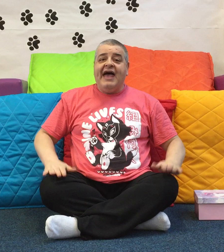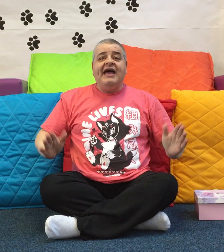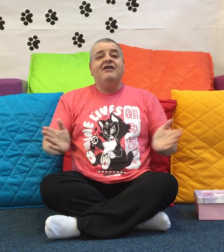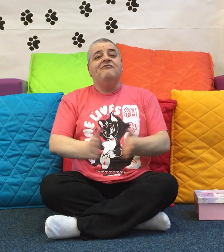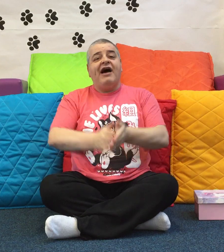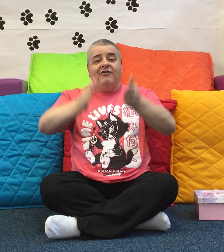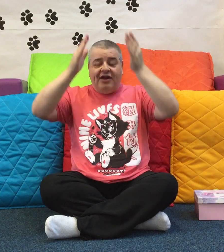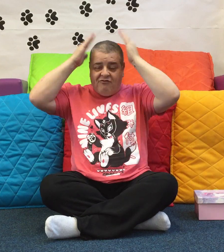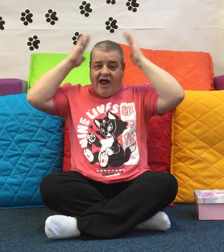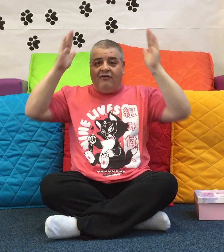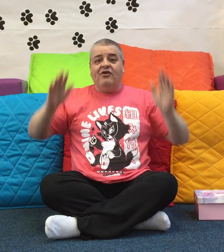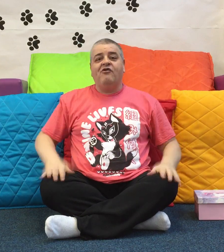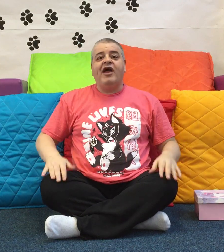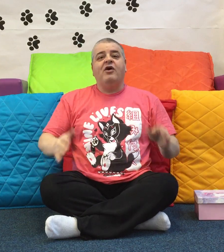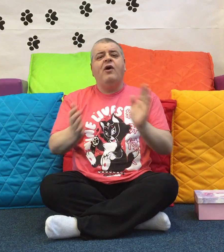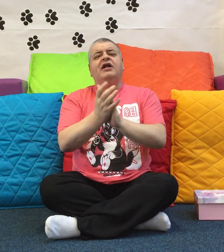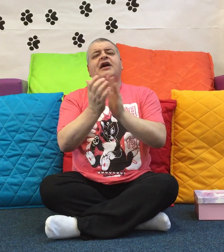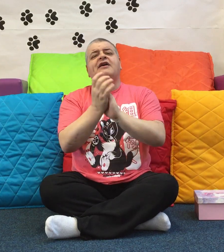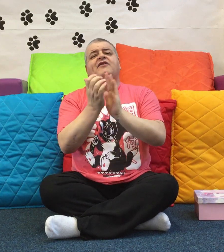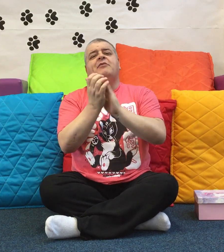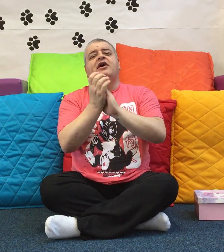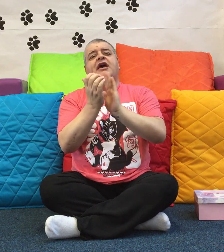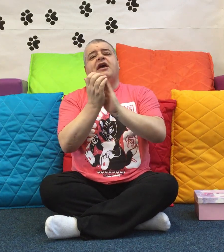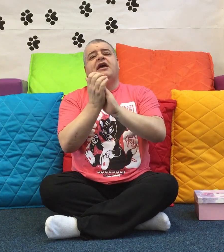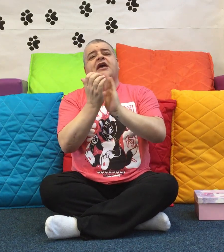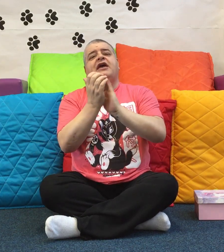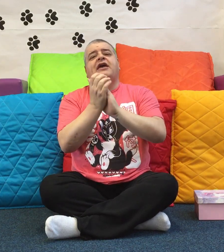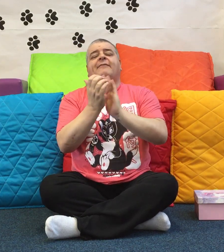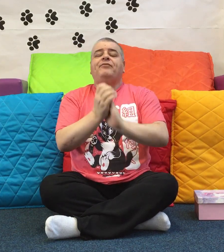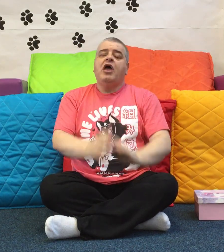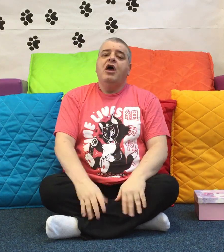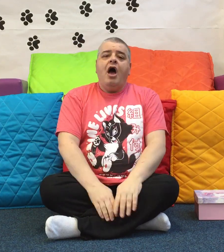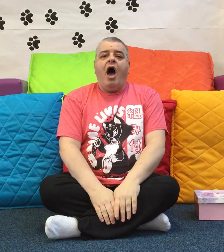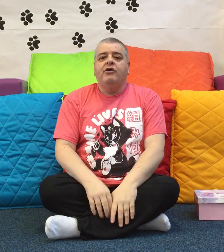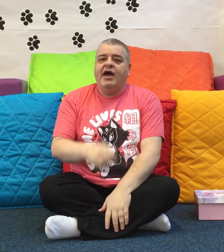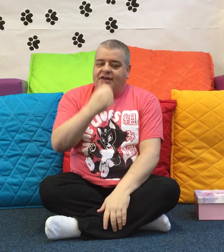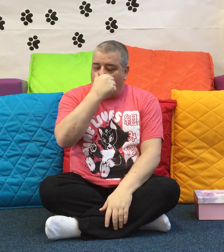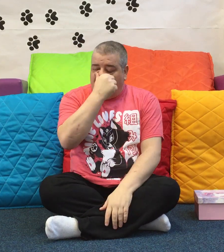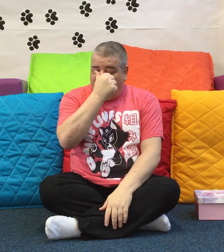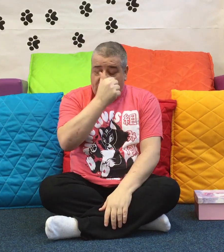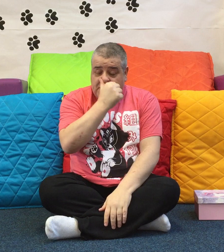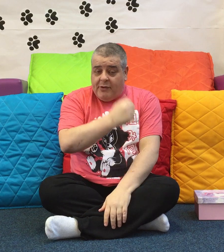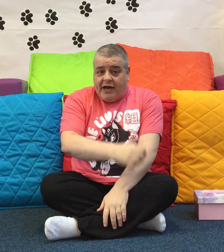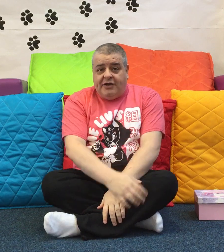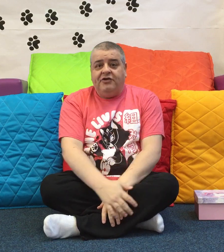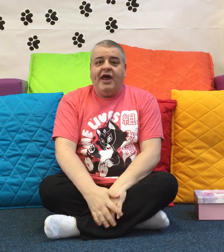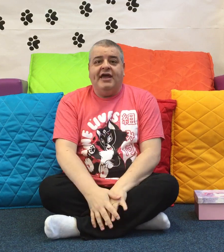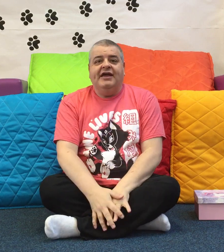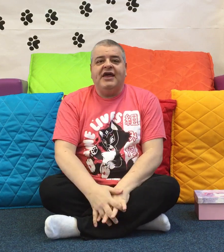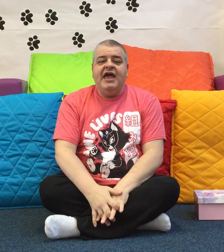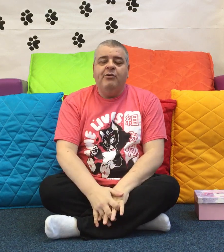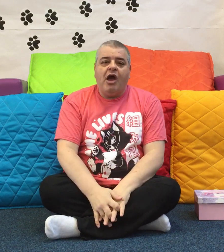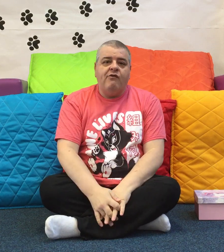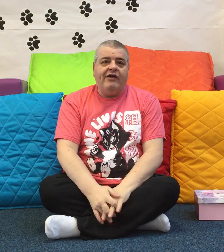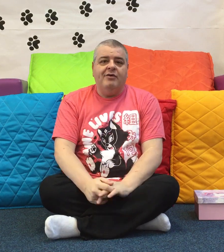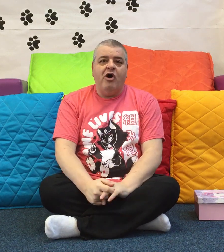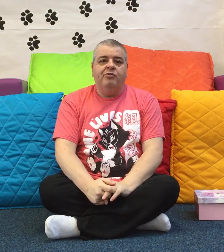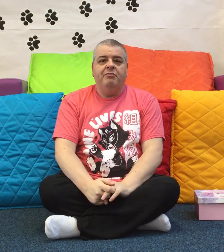1, 2, 3, 4, 5, 6, 7, 8, 9, 10, round and round the ring. Well done everybody! Okay, so first song we're going to do today is Here We Go Round the Mulberry